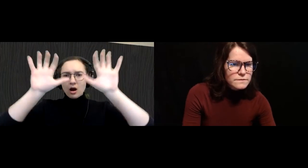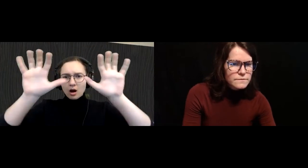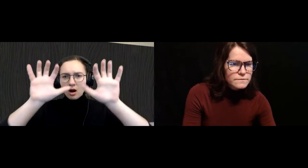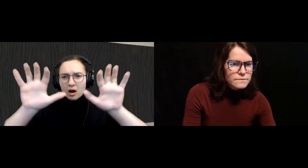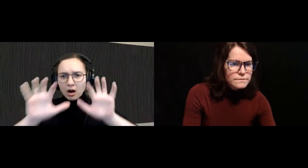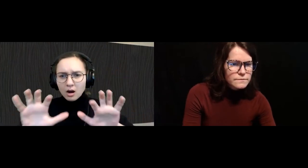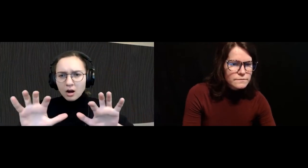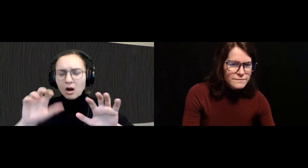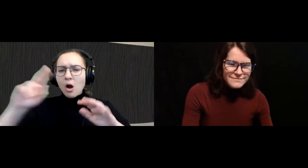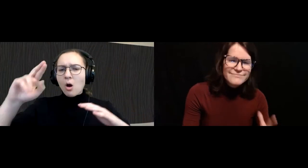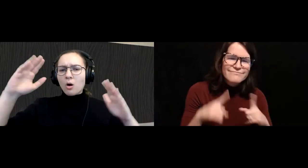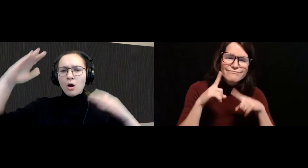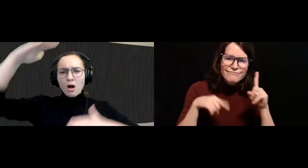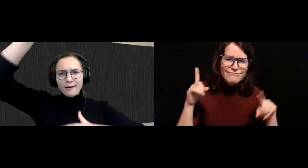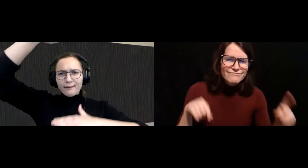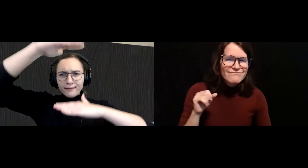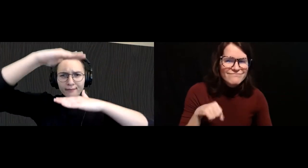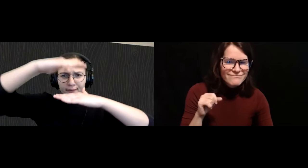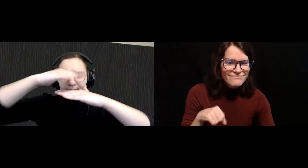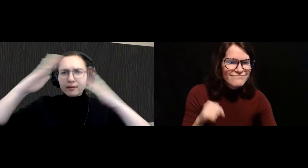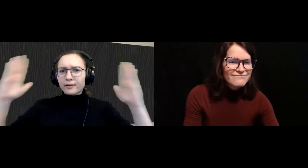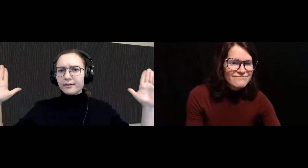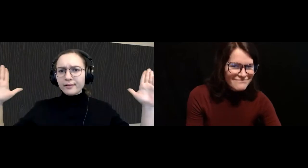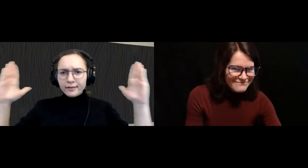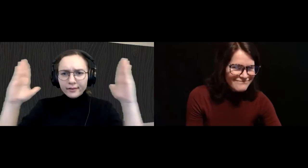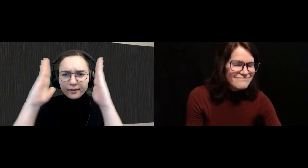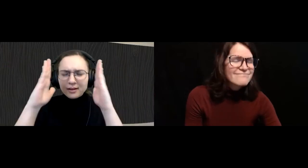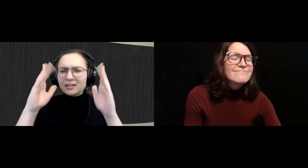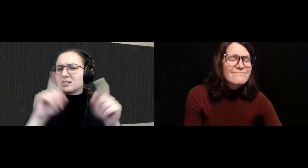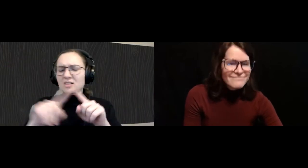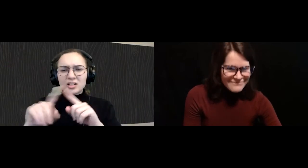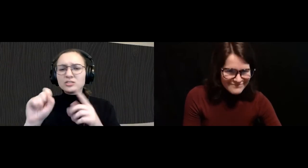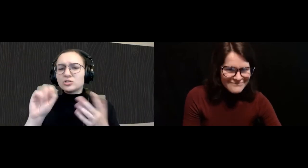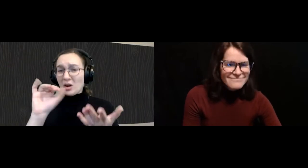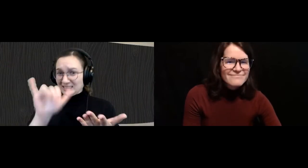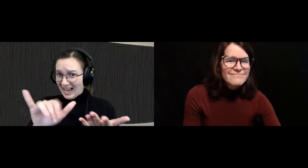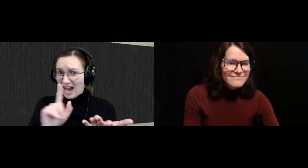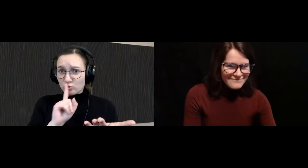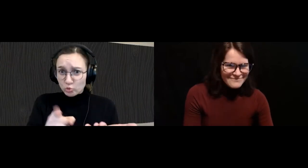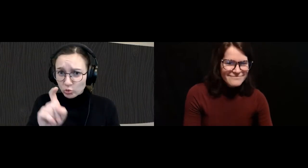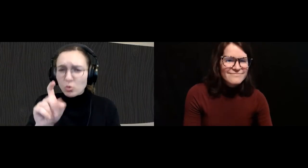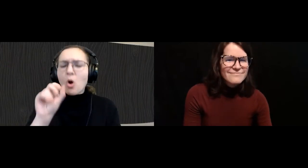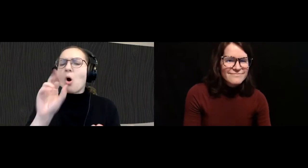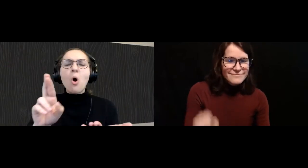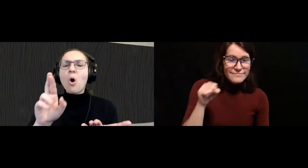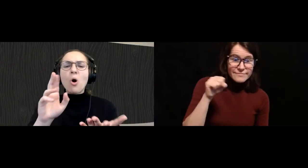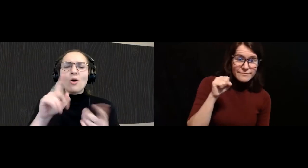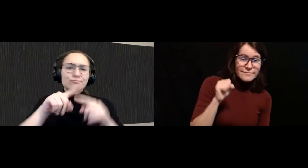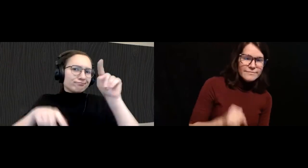be completely closed and then open up, or it could be dots, or it could come in from the top and the bottom or from the sides. So is that